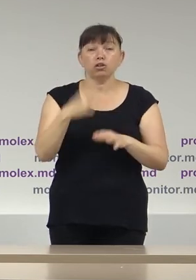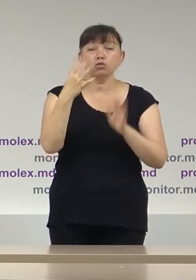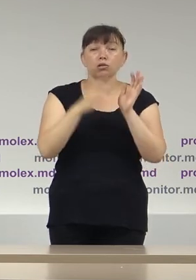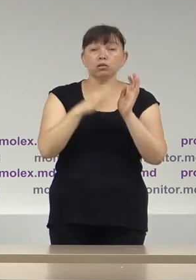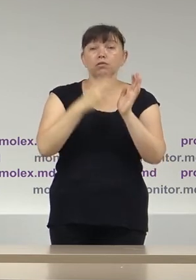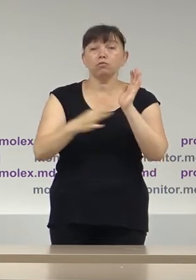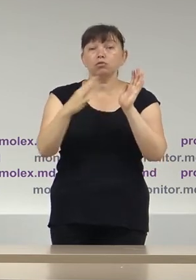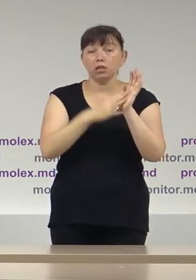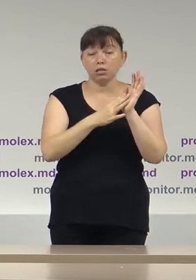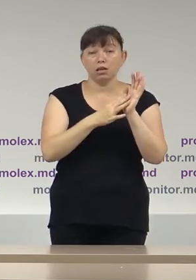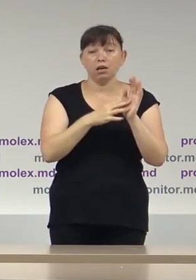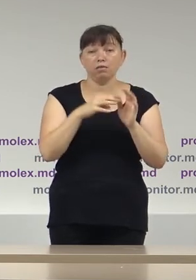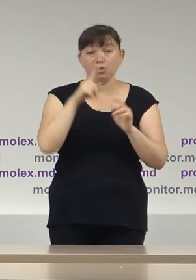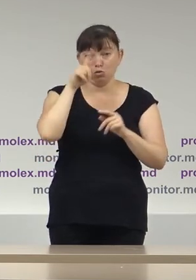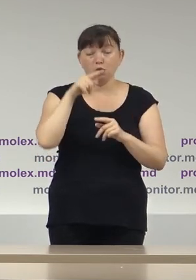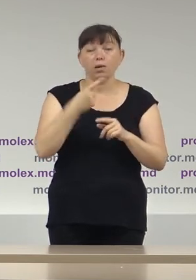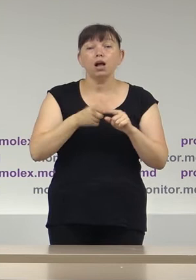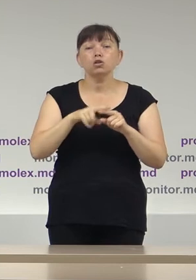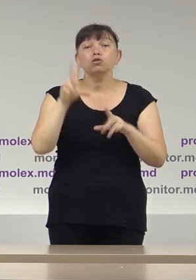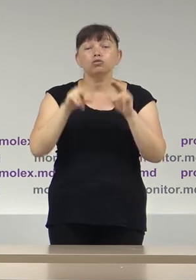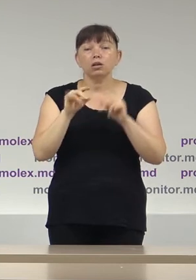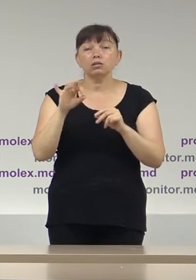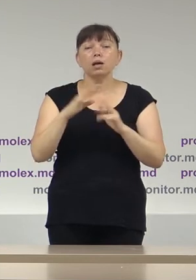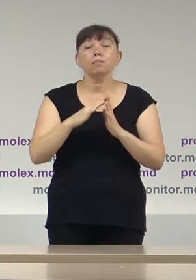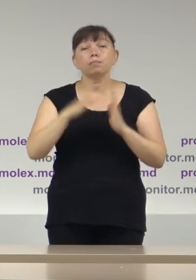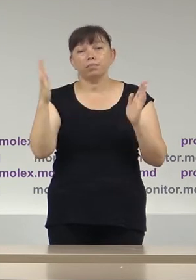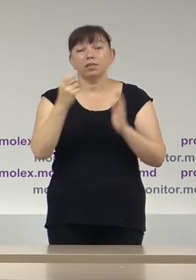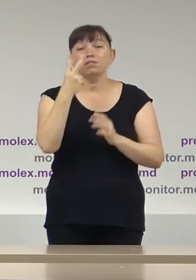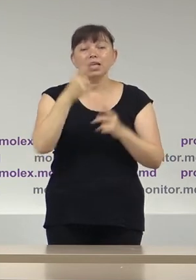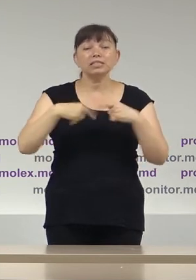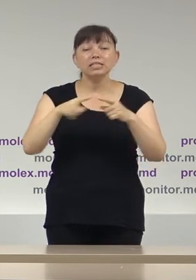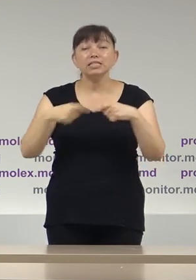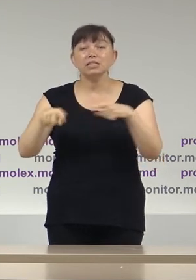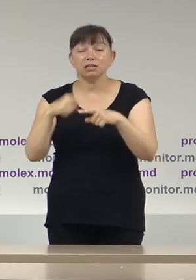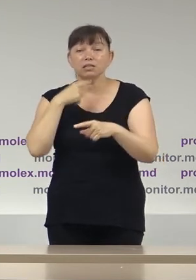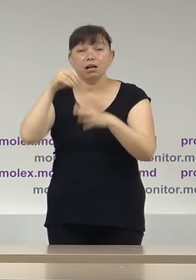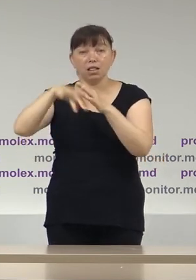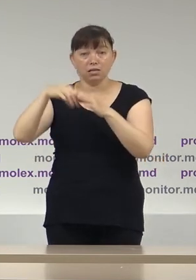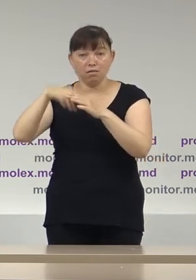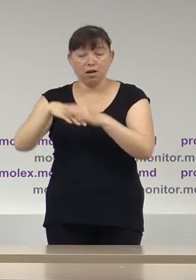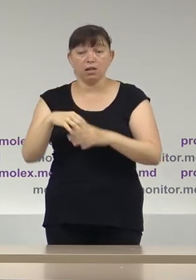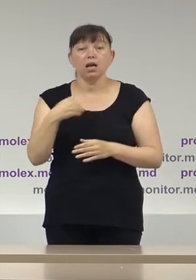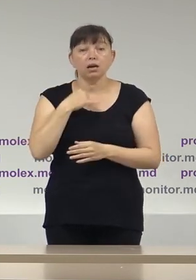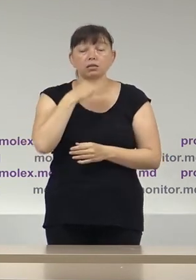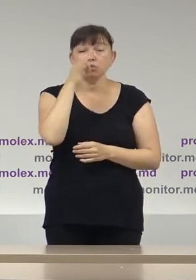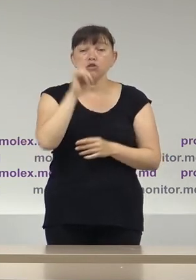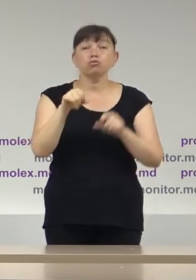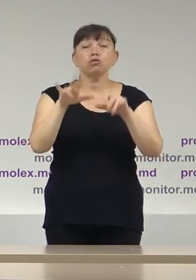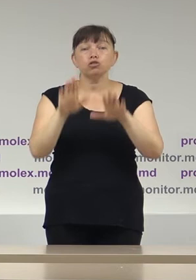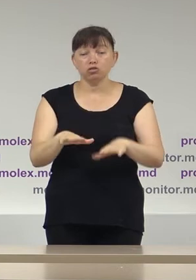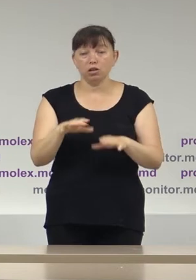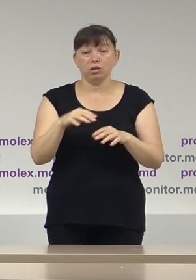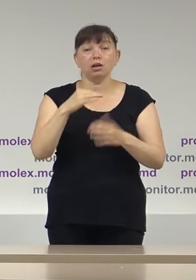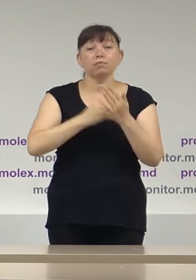of June the 5th and the CEC decision 4999 with regards to exceeding the number of 12 polling